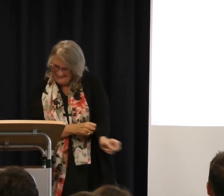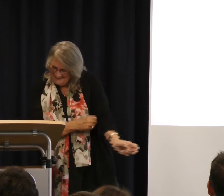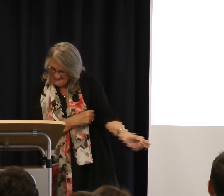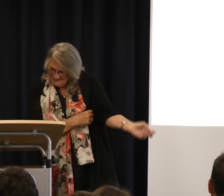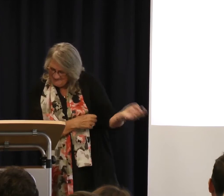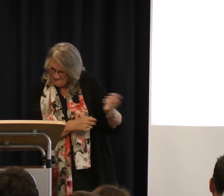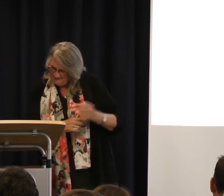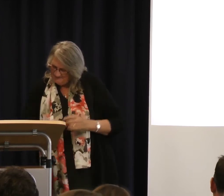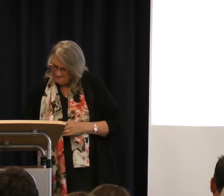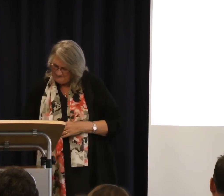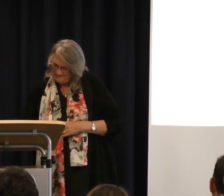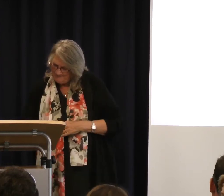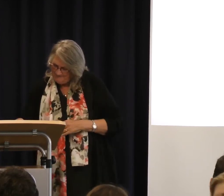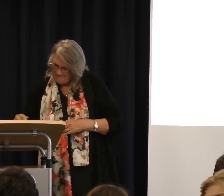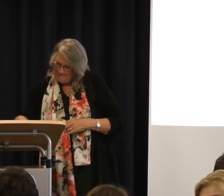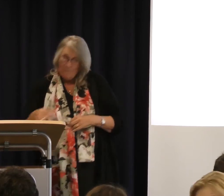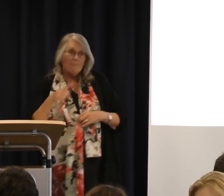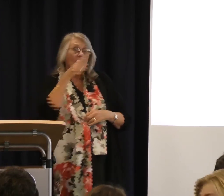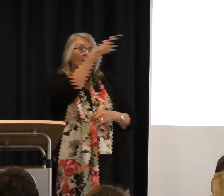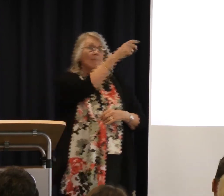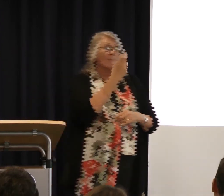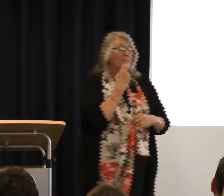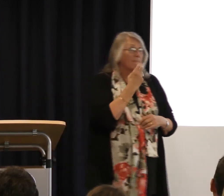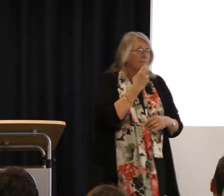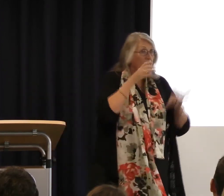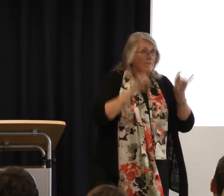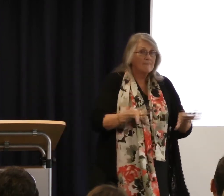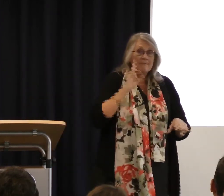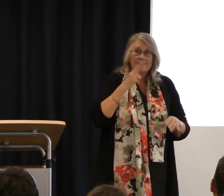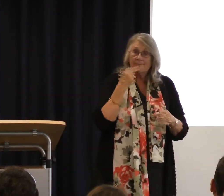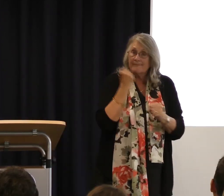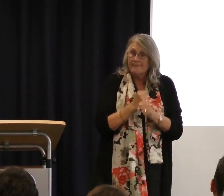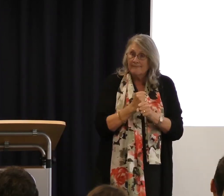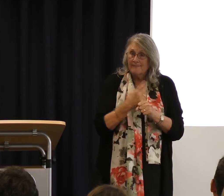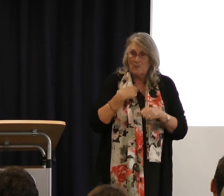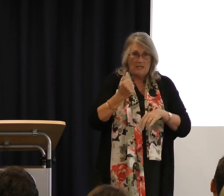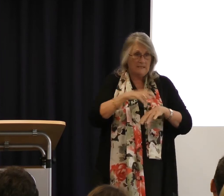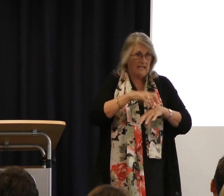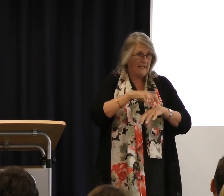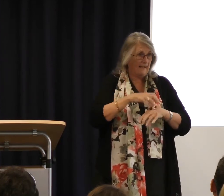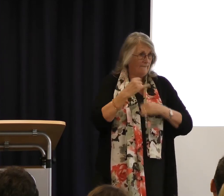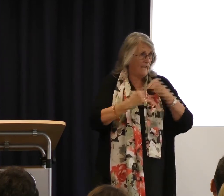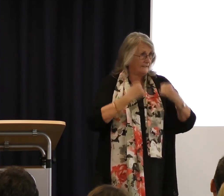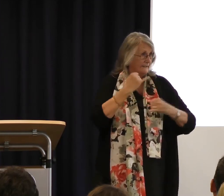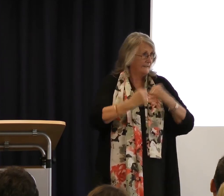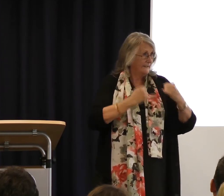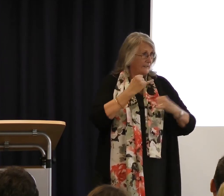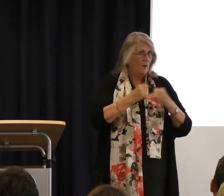the worst affected. You had the most talcum powder on. In Adelaide, for the Australian Deaf Games, we had the cake